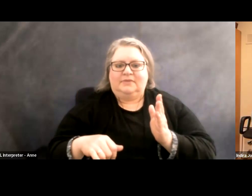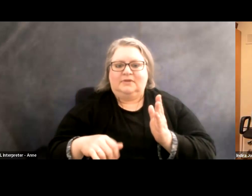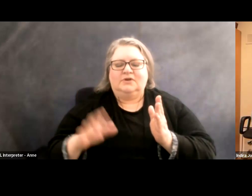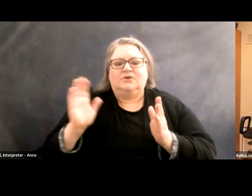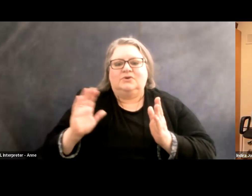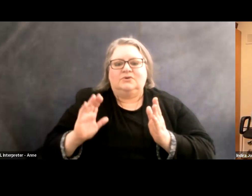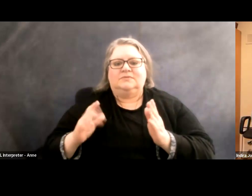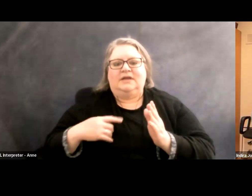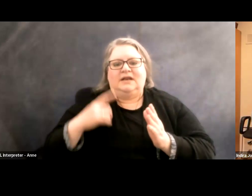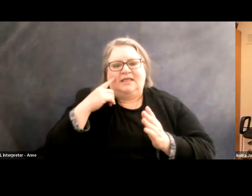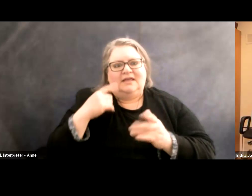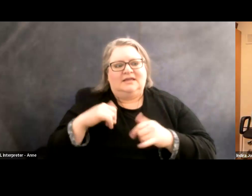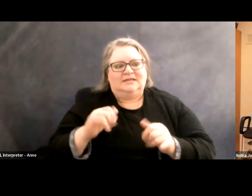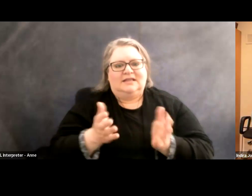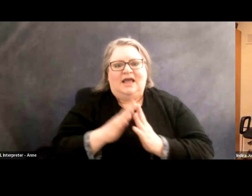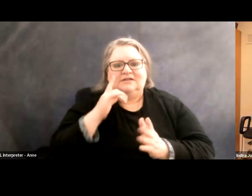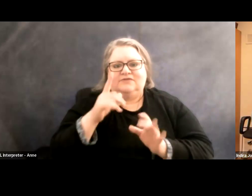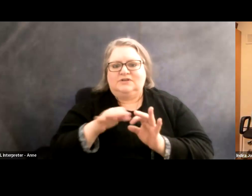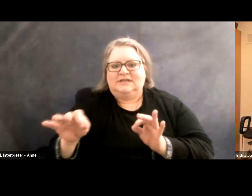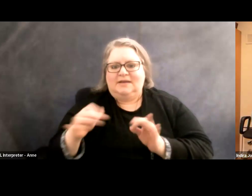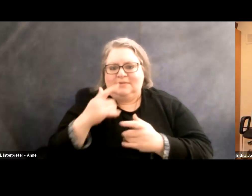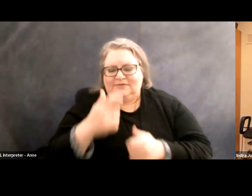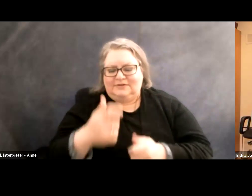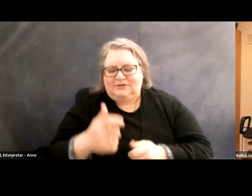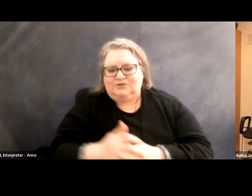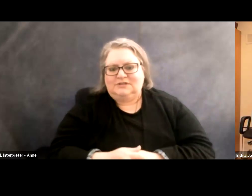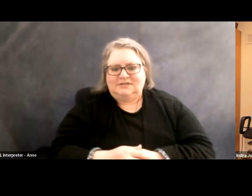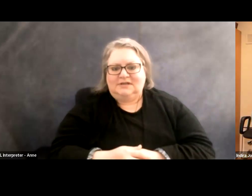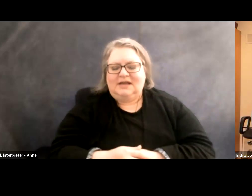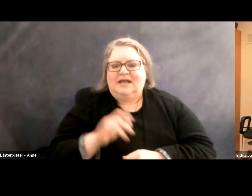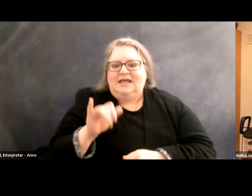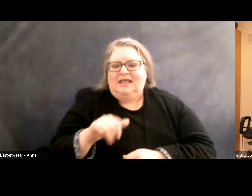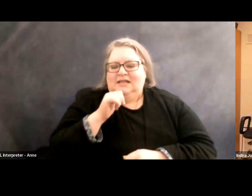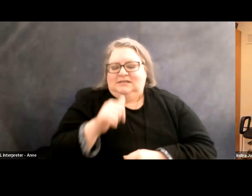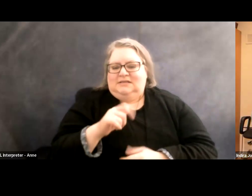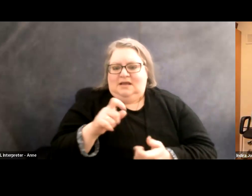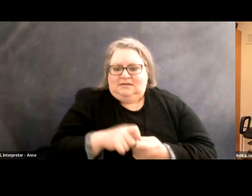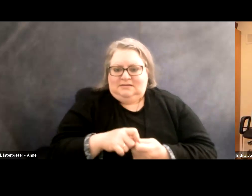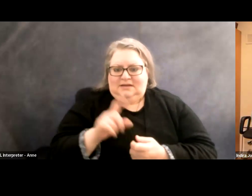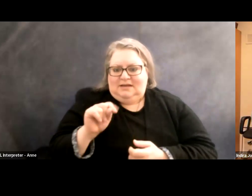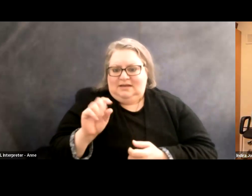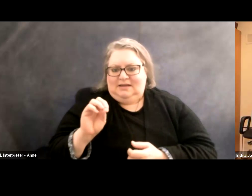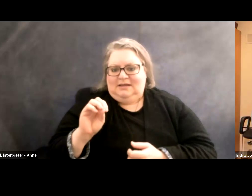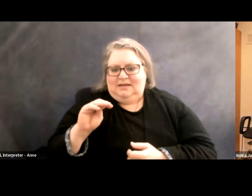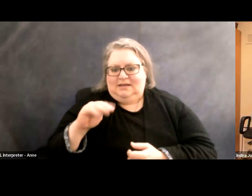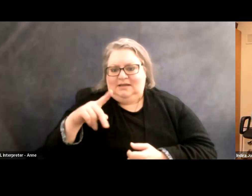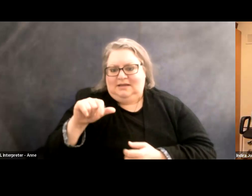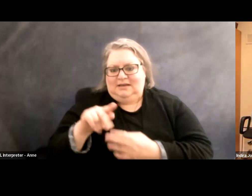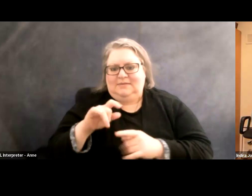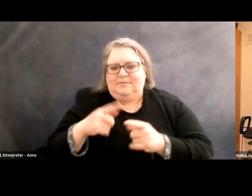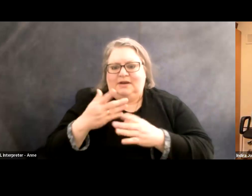used to be, and I think it's still, they ask you for a statement of interest. That's not quite a template, but I've divided that